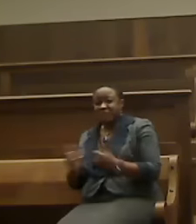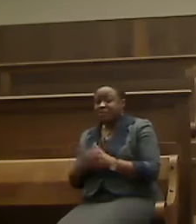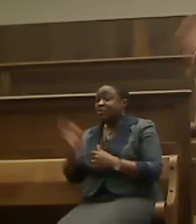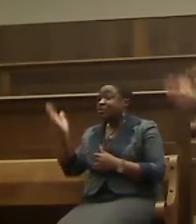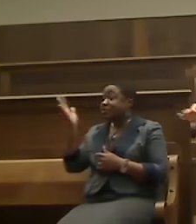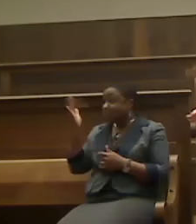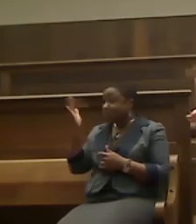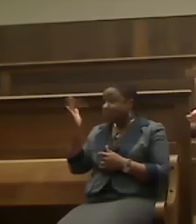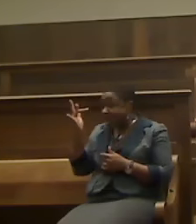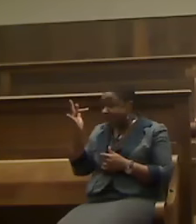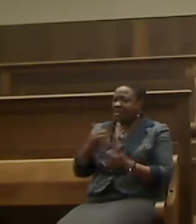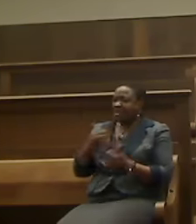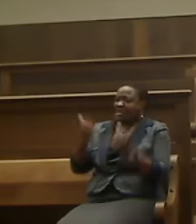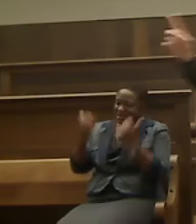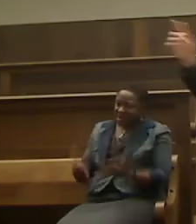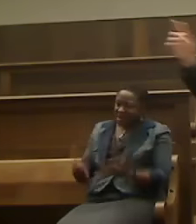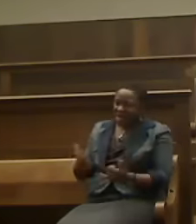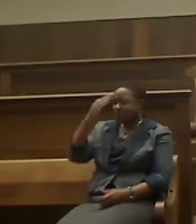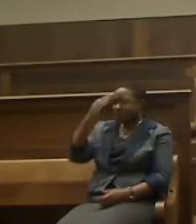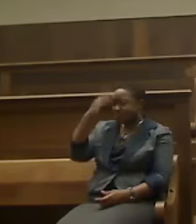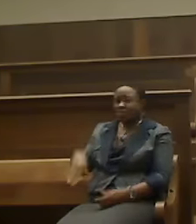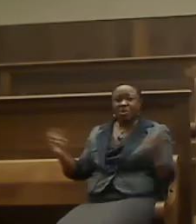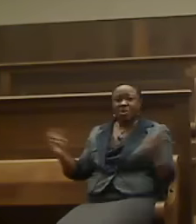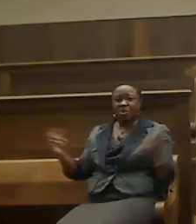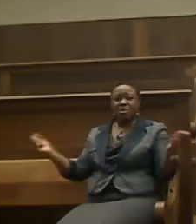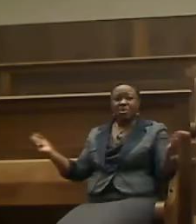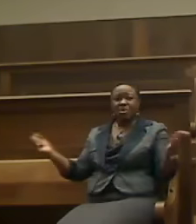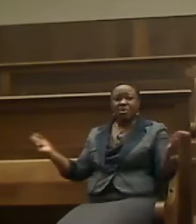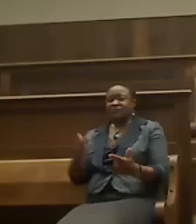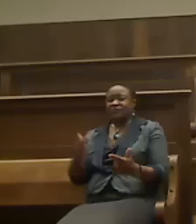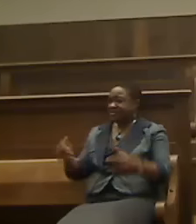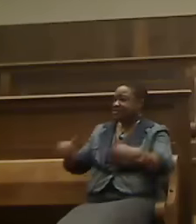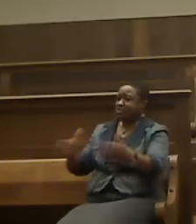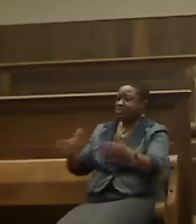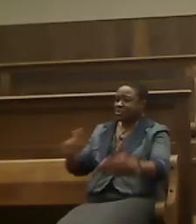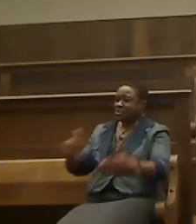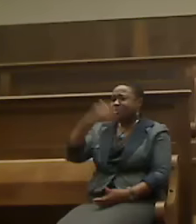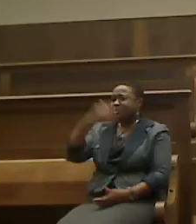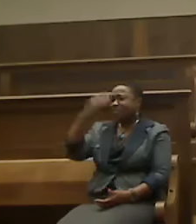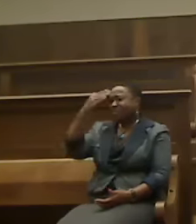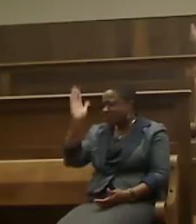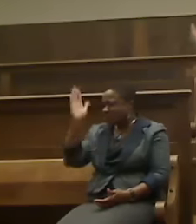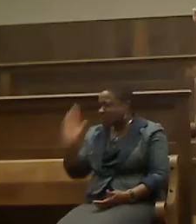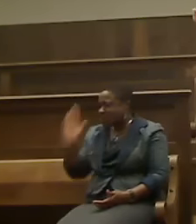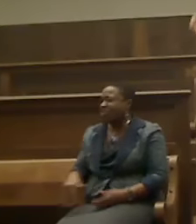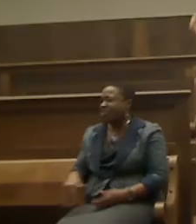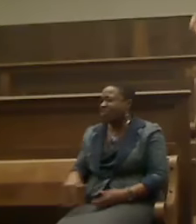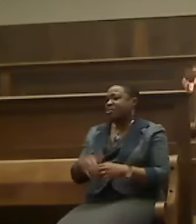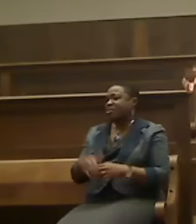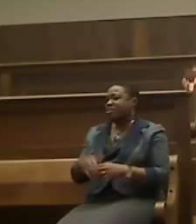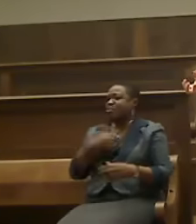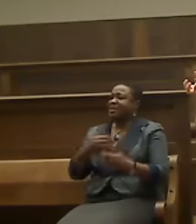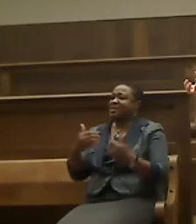for sure, all of us in the room know for sure that we have the